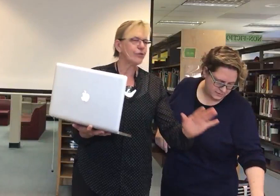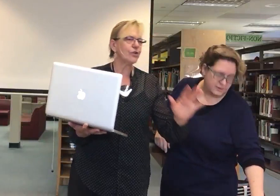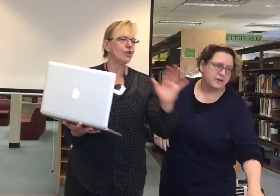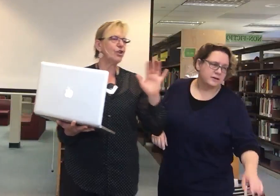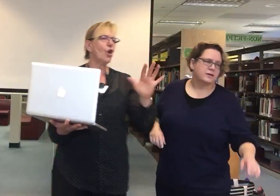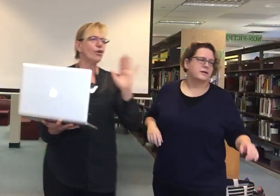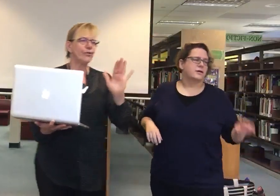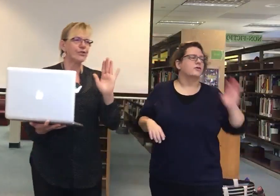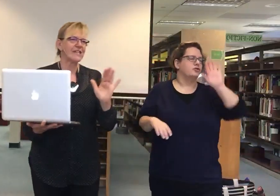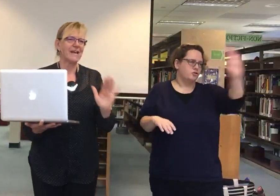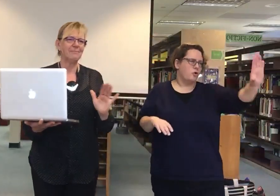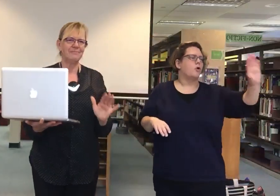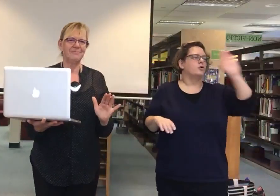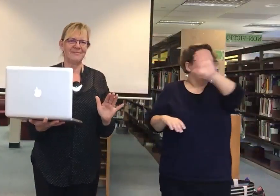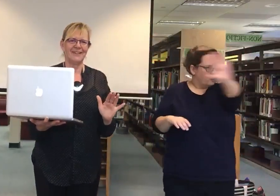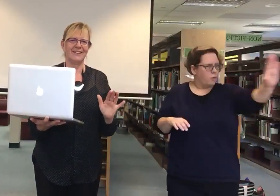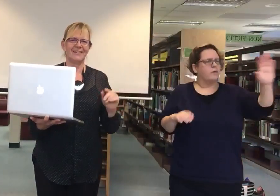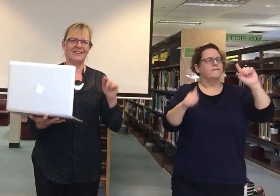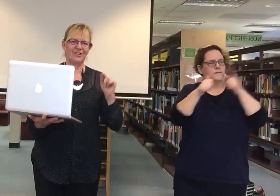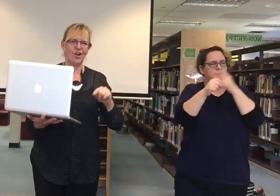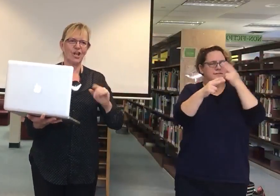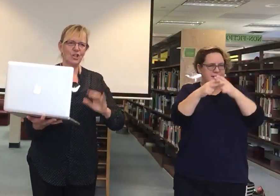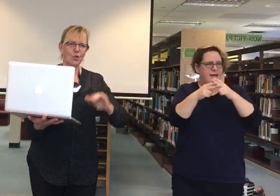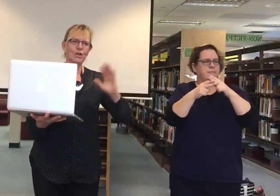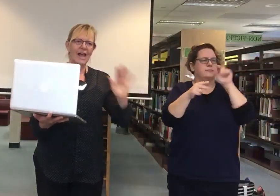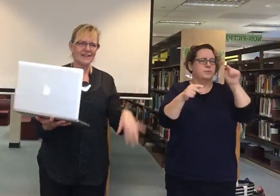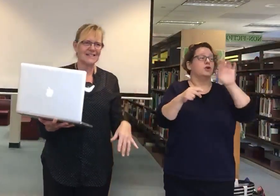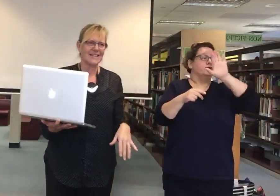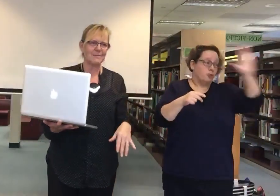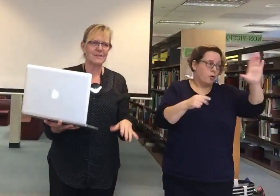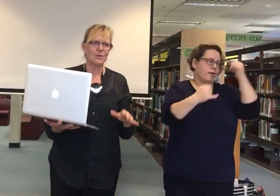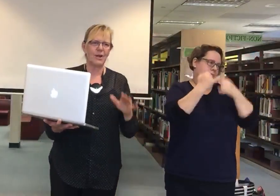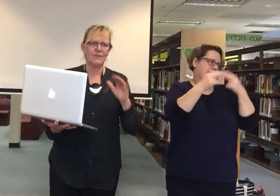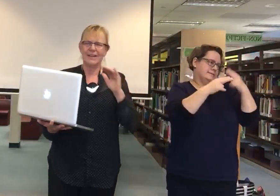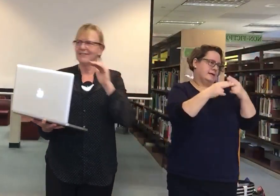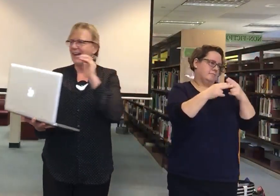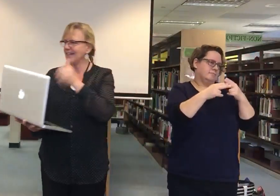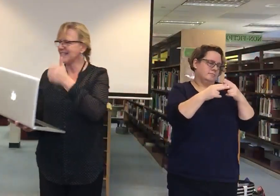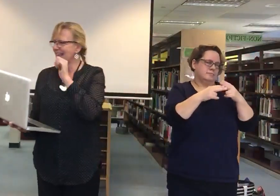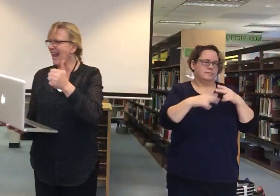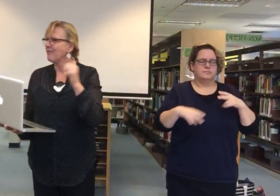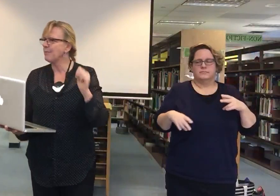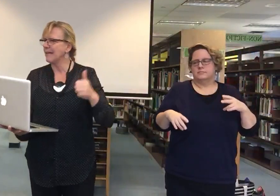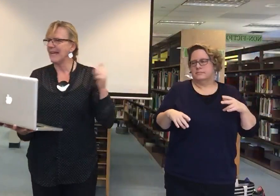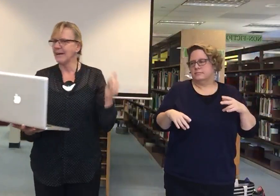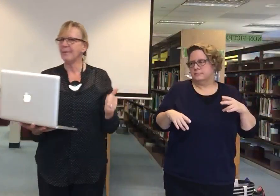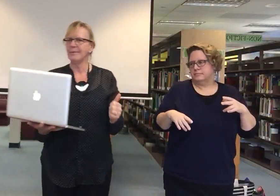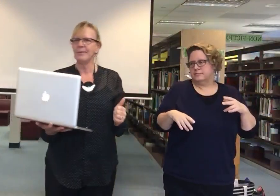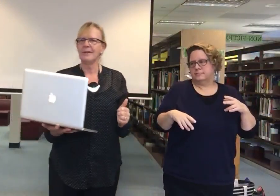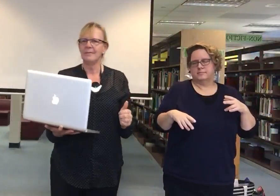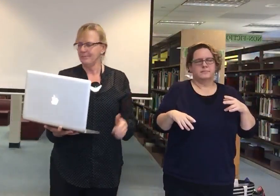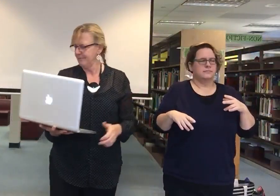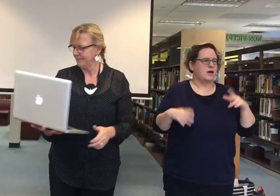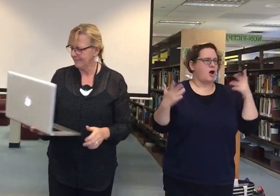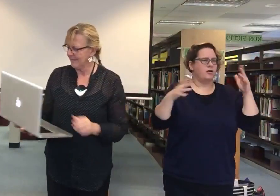name. Your first name dot your last name. So I've kind of set everybody